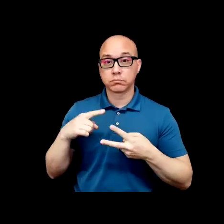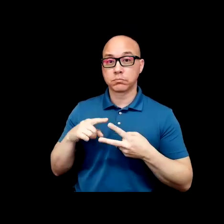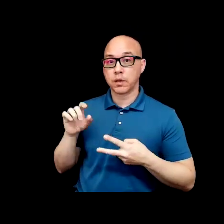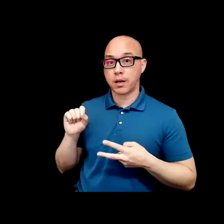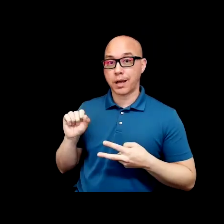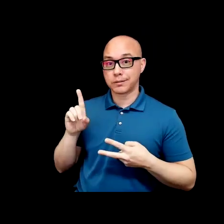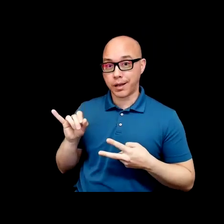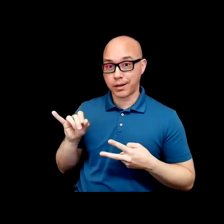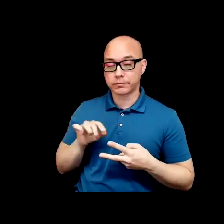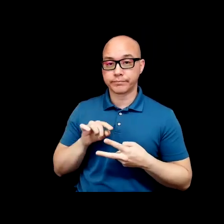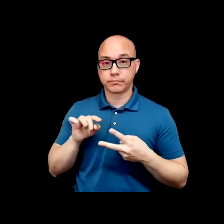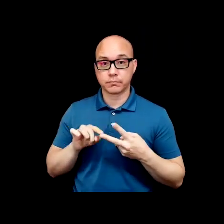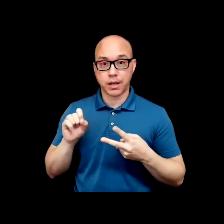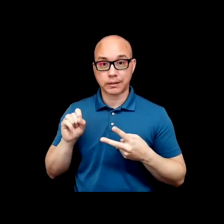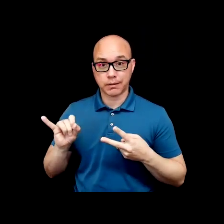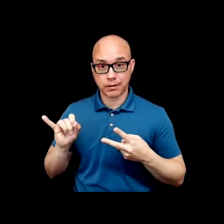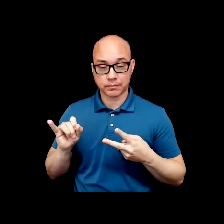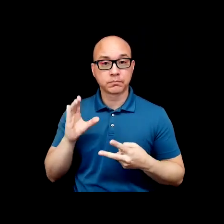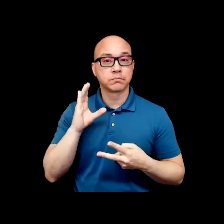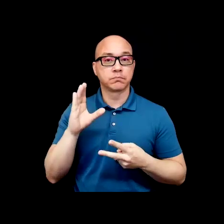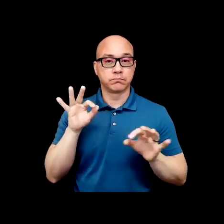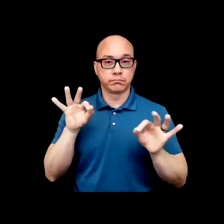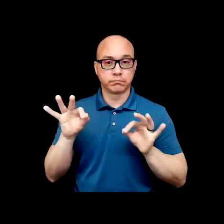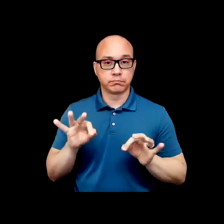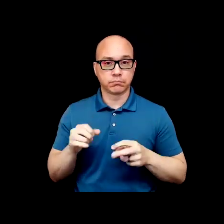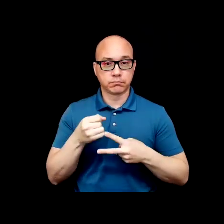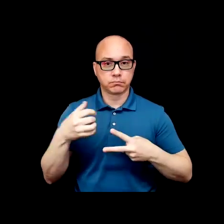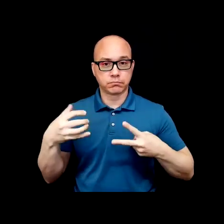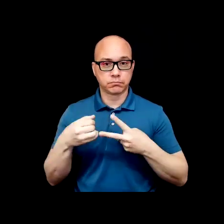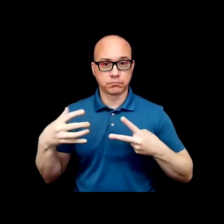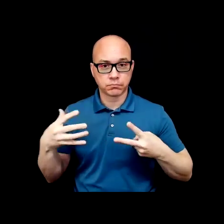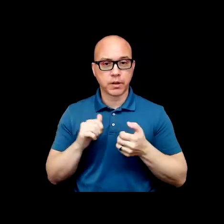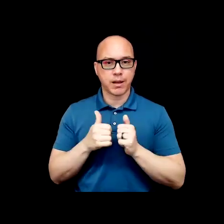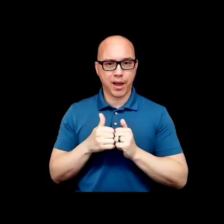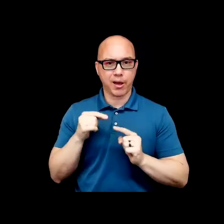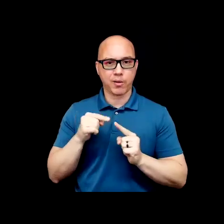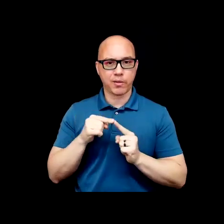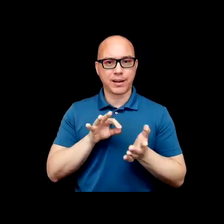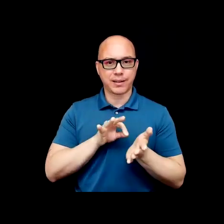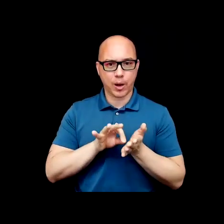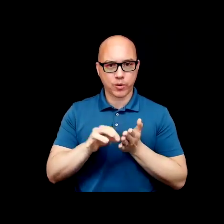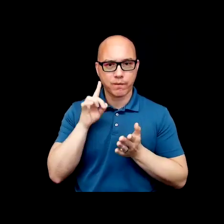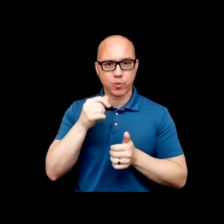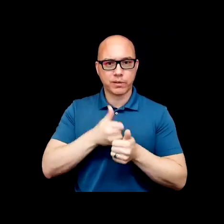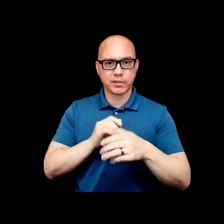we'll dig into this. We'll look at how income and assets are counted for each of the common business structures.